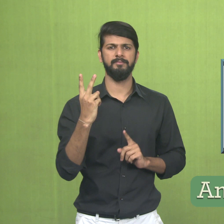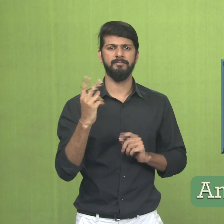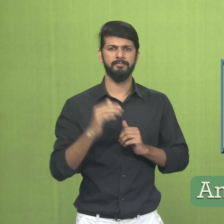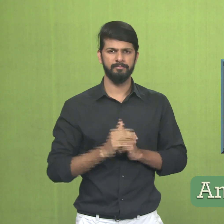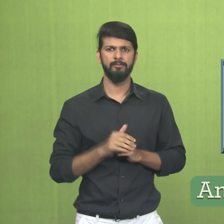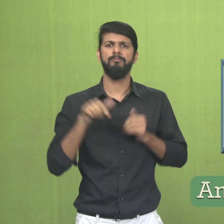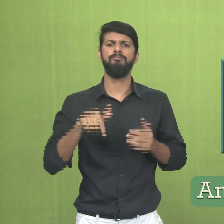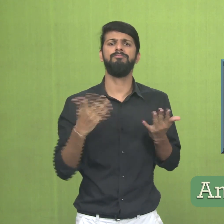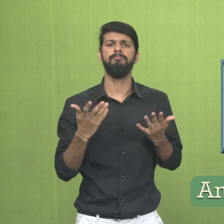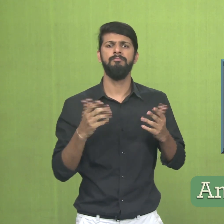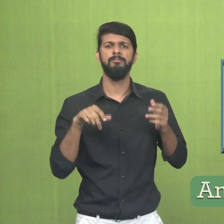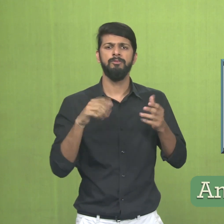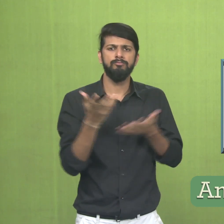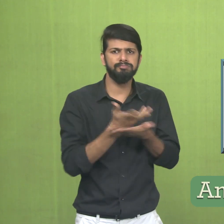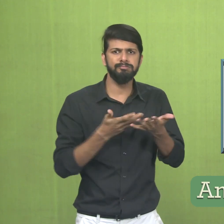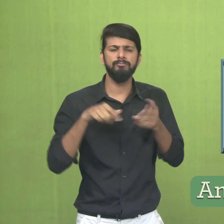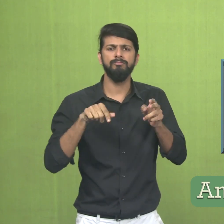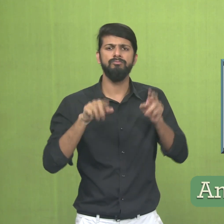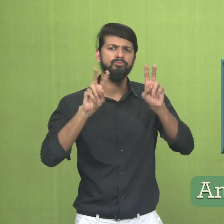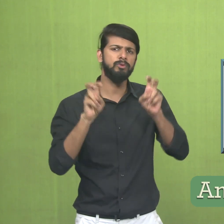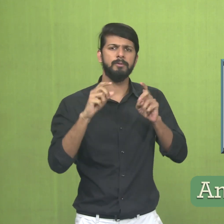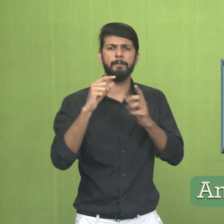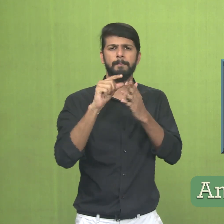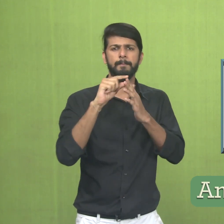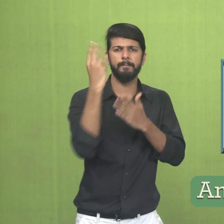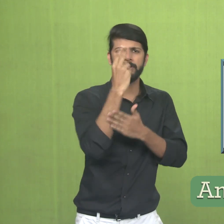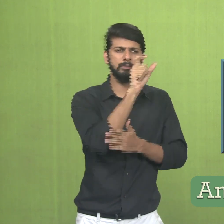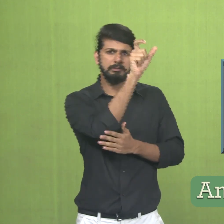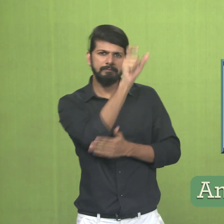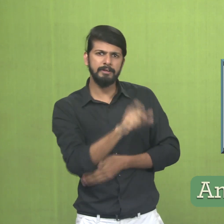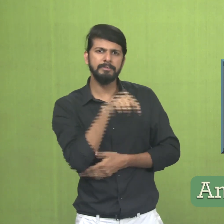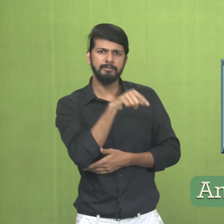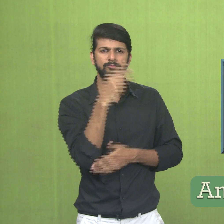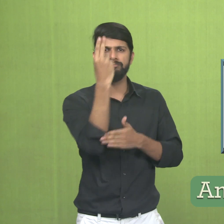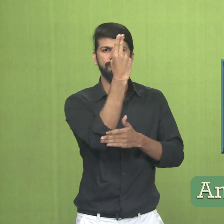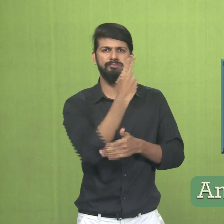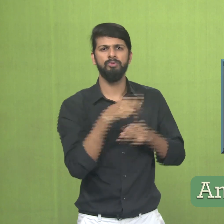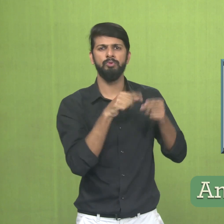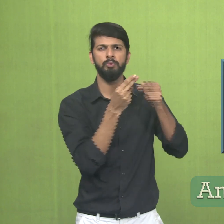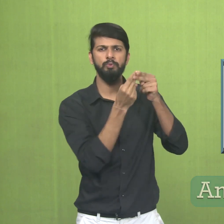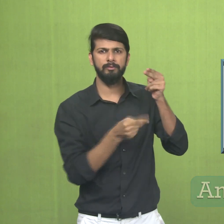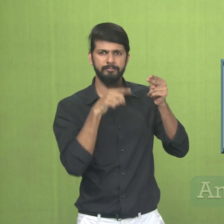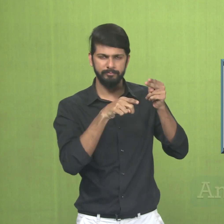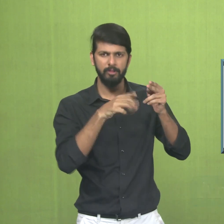2. Now we learn about the first painter and his